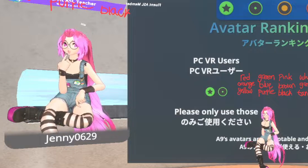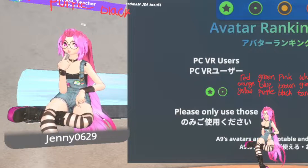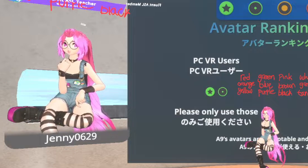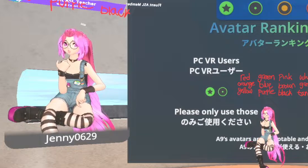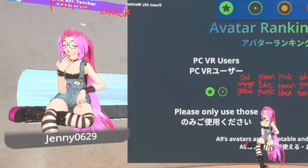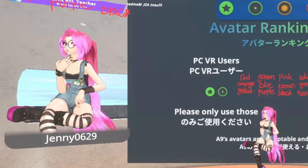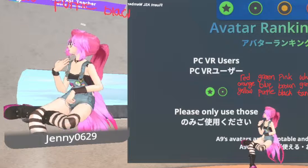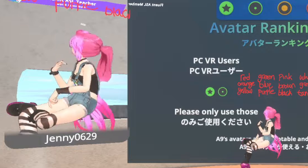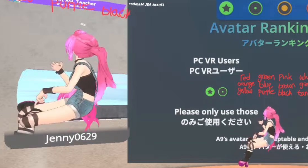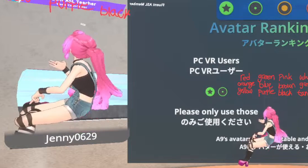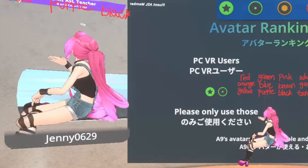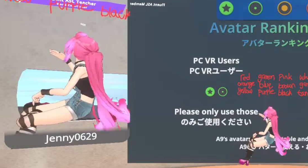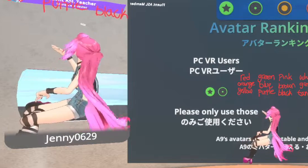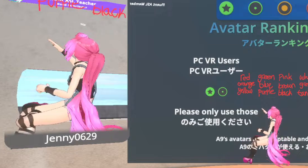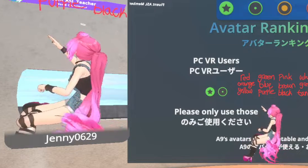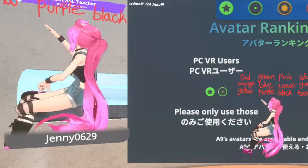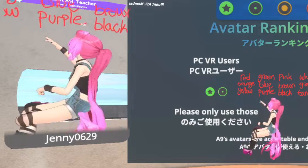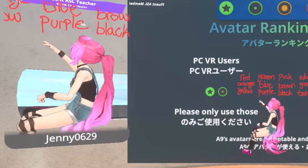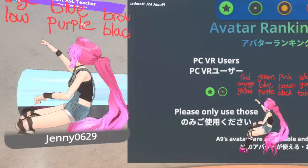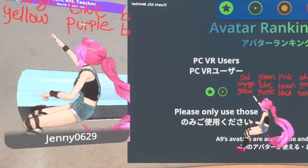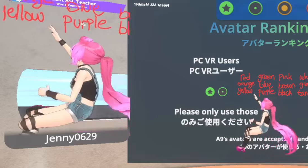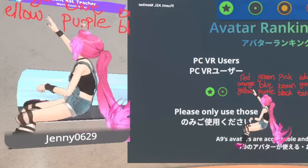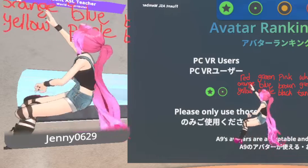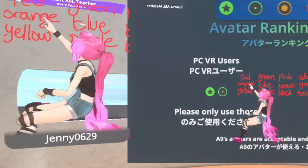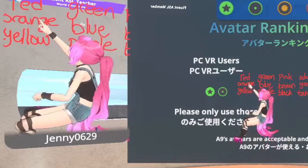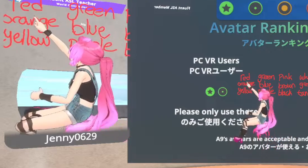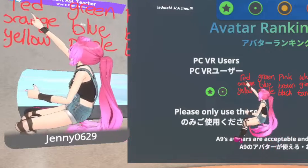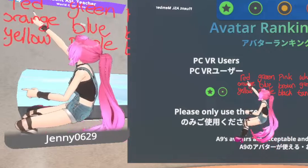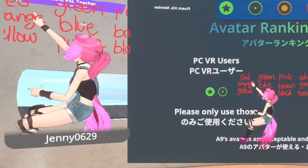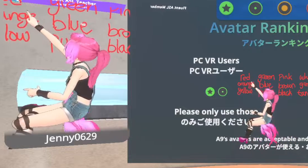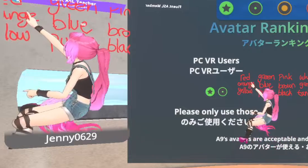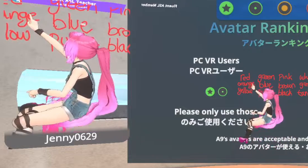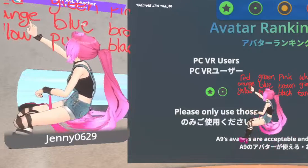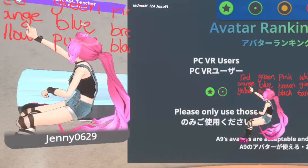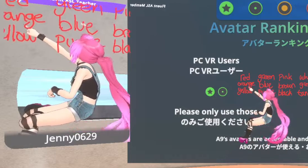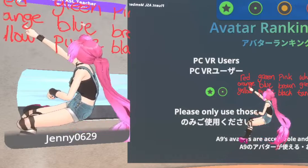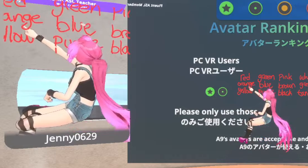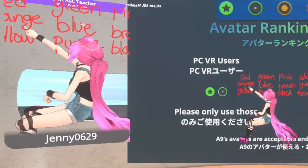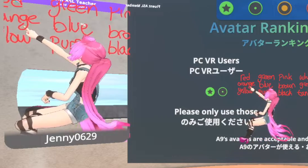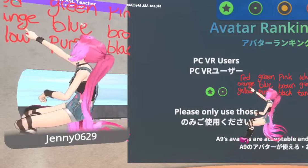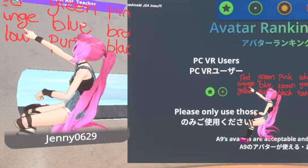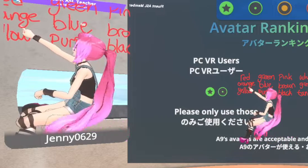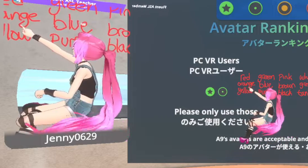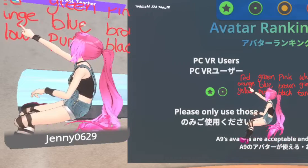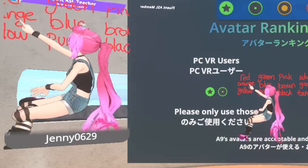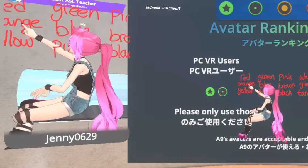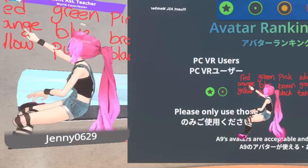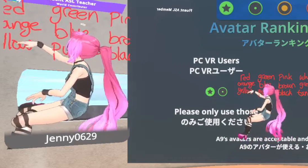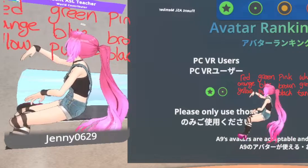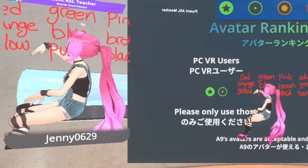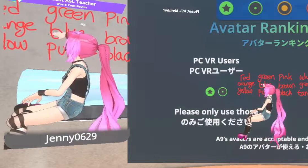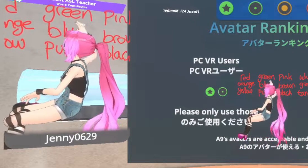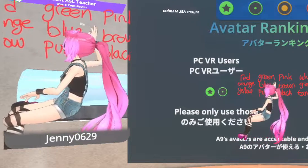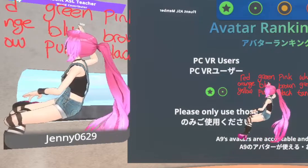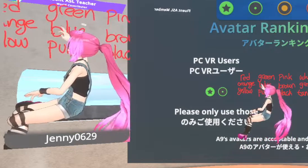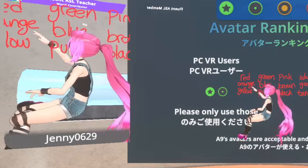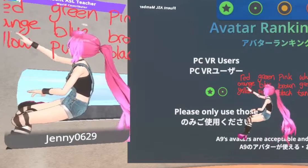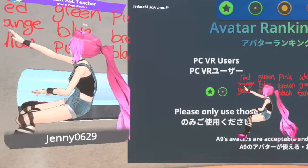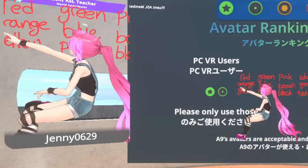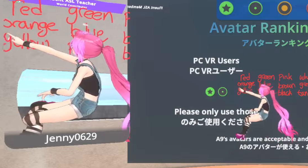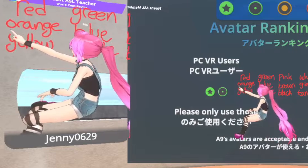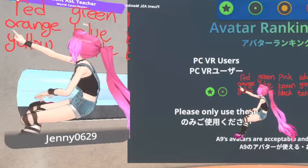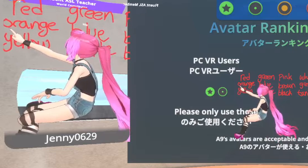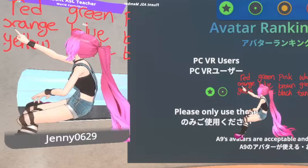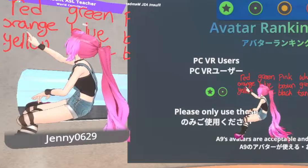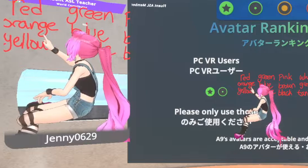Red. Cool. So red and orange are oddities, and then the rest is